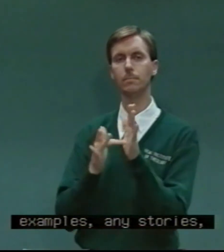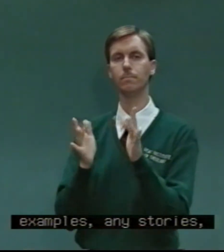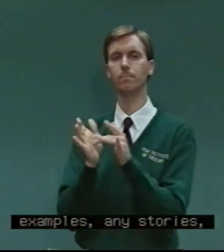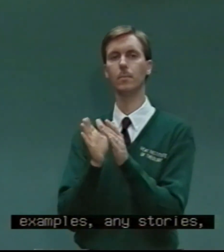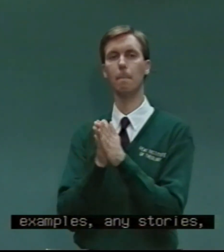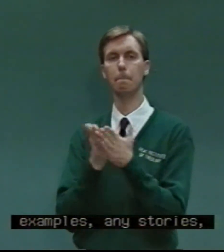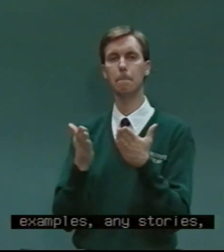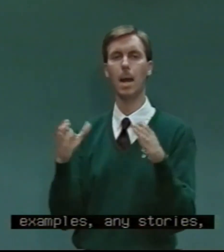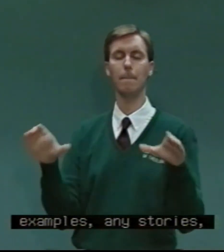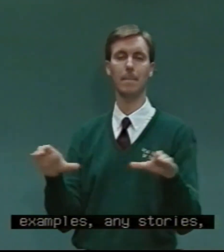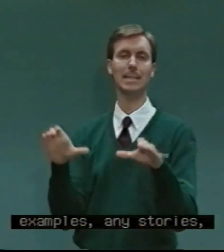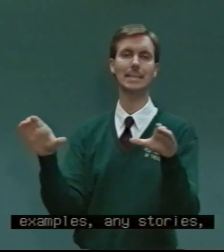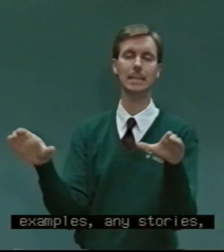examples, any stories,